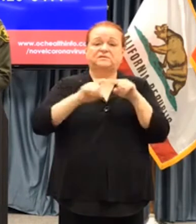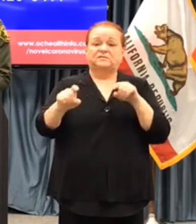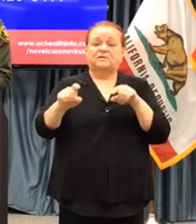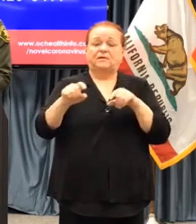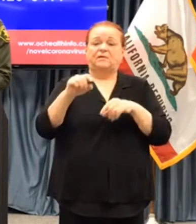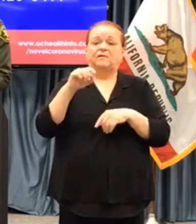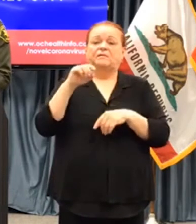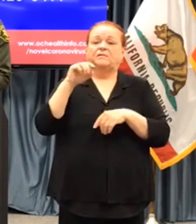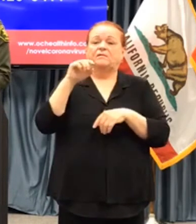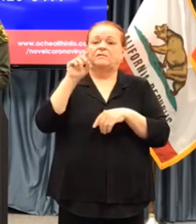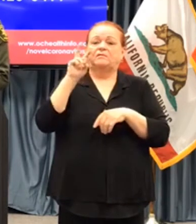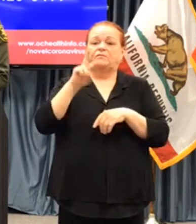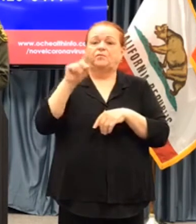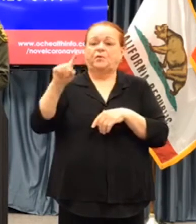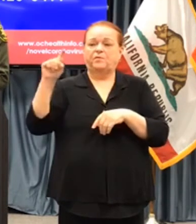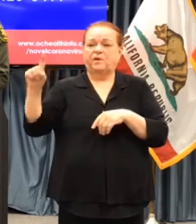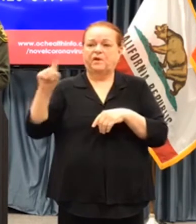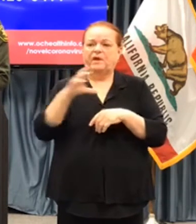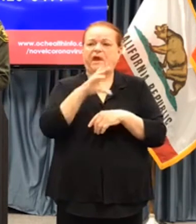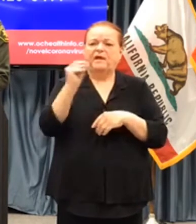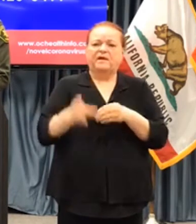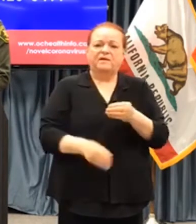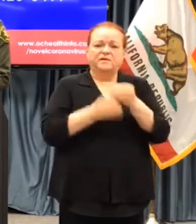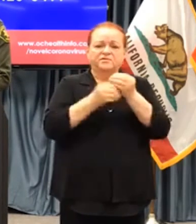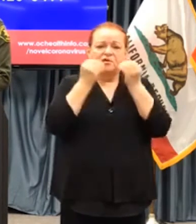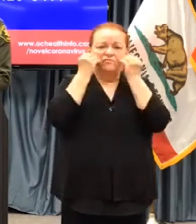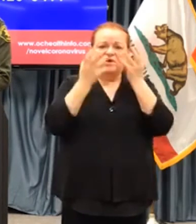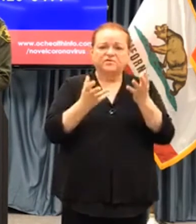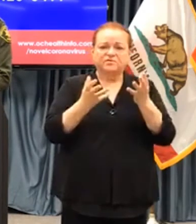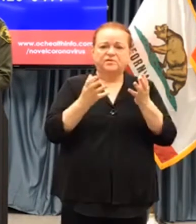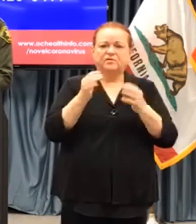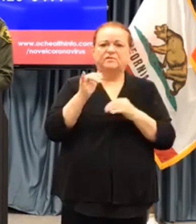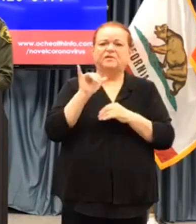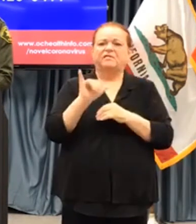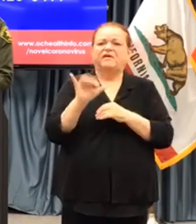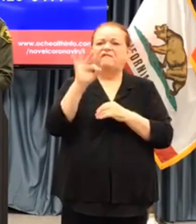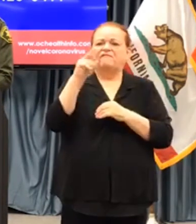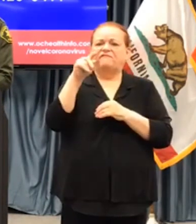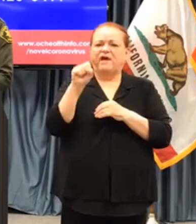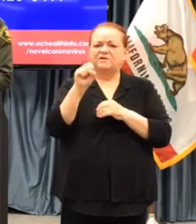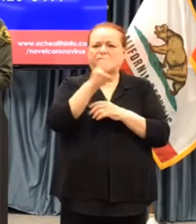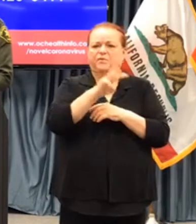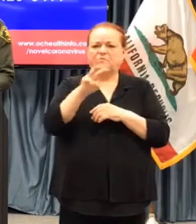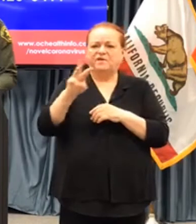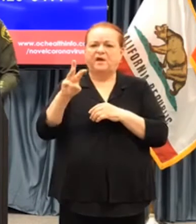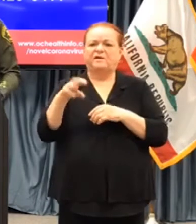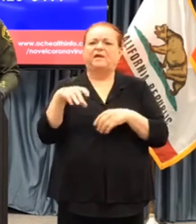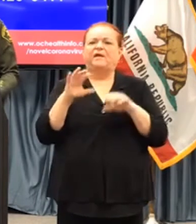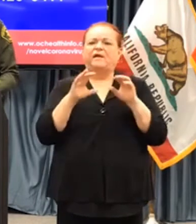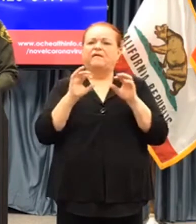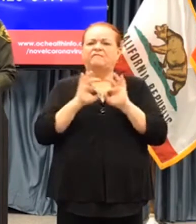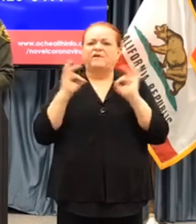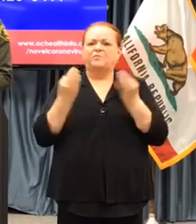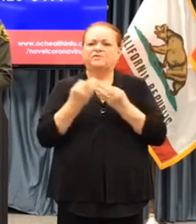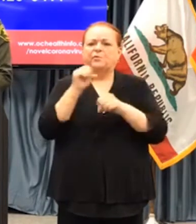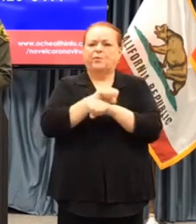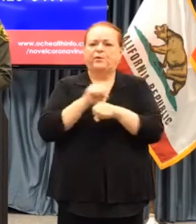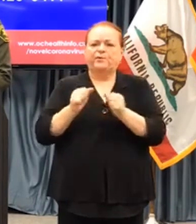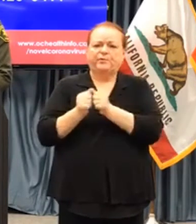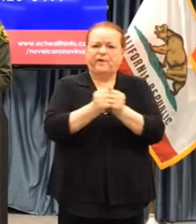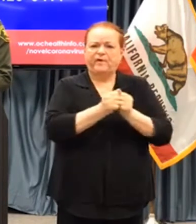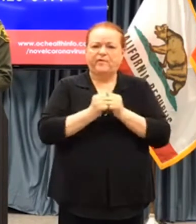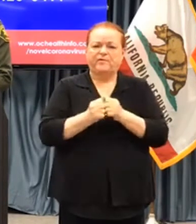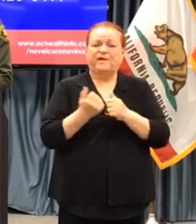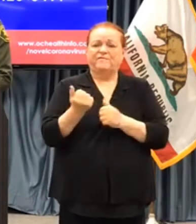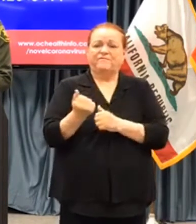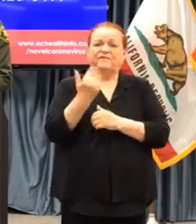you can find additional information on the FACT website, Families and Communities Working Together, that's consisting of 15 county